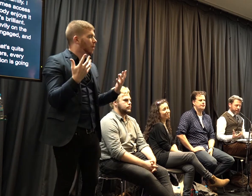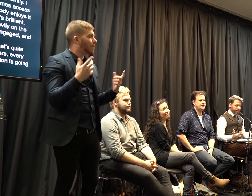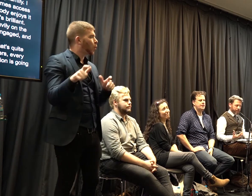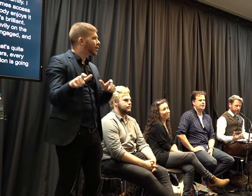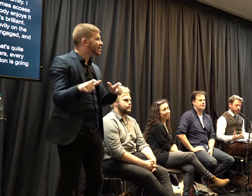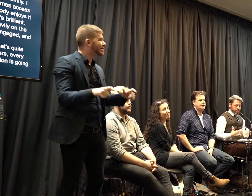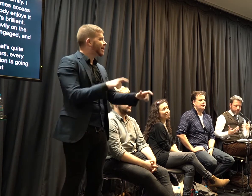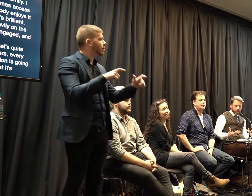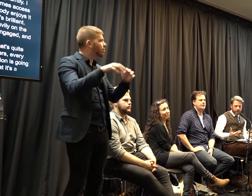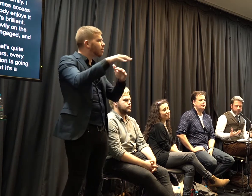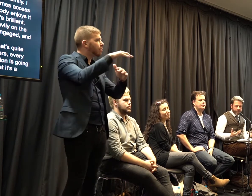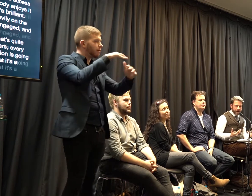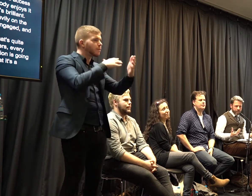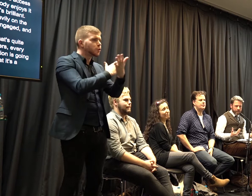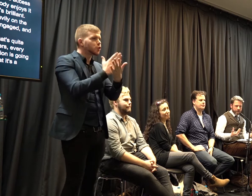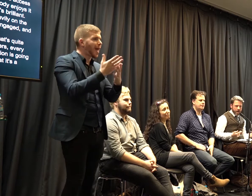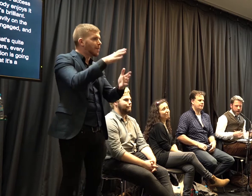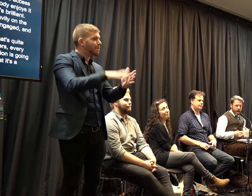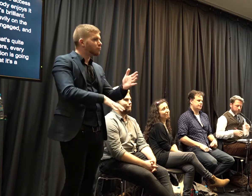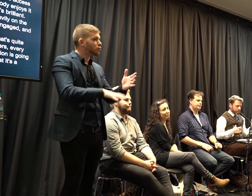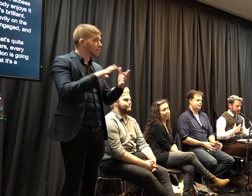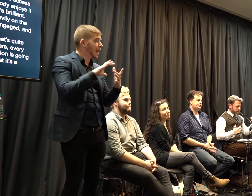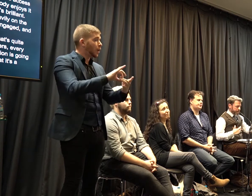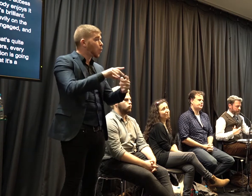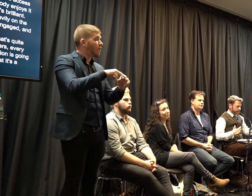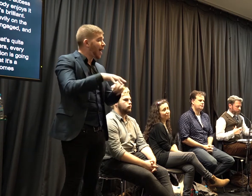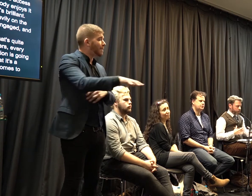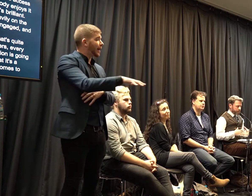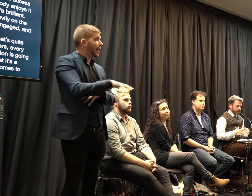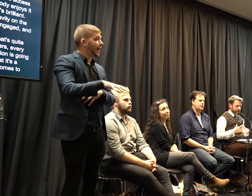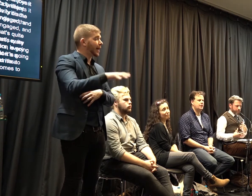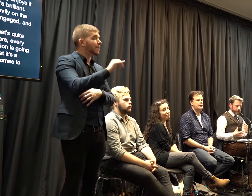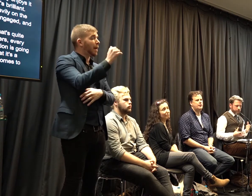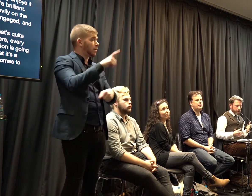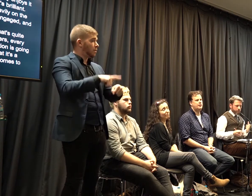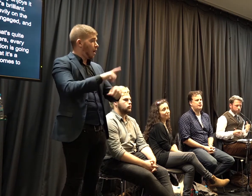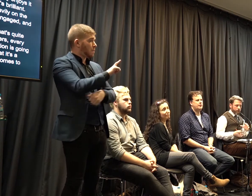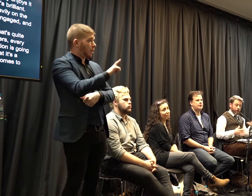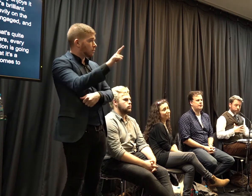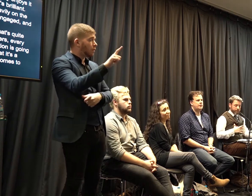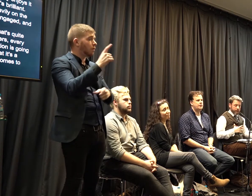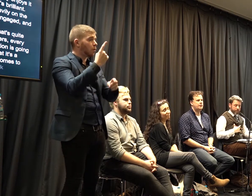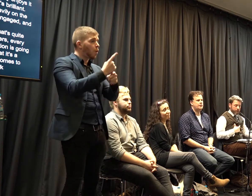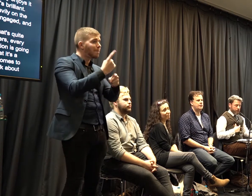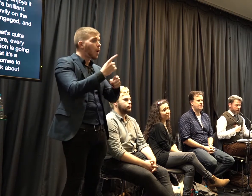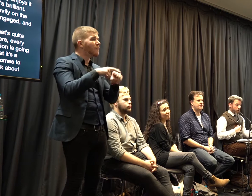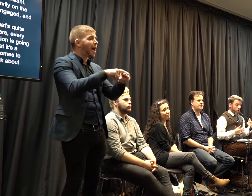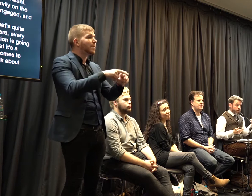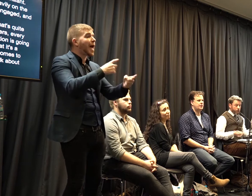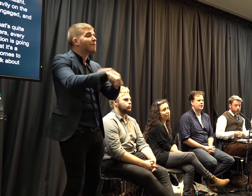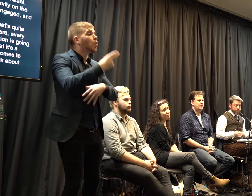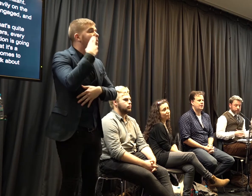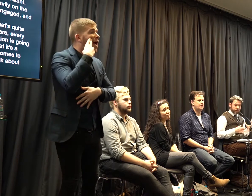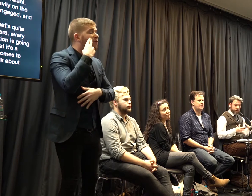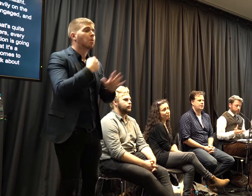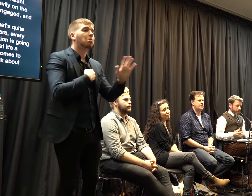a shared experience, and especially when it comes to families. And maybe there'll be time later to talk about families where not everyone is deaf, or